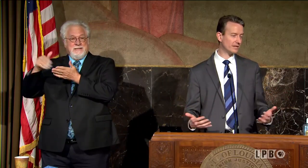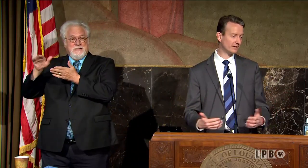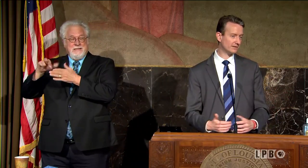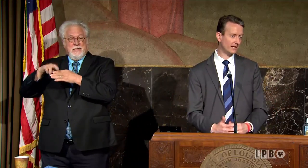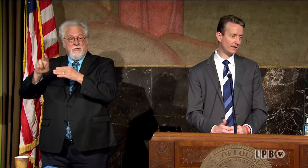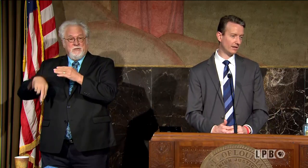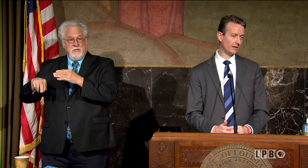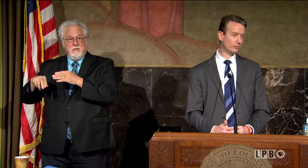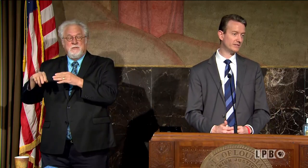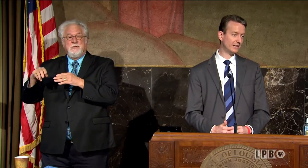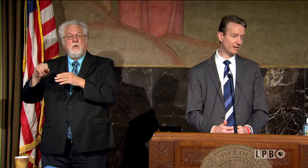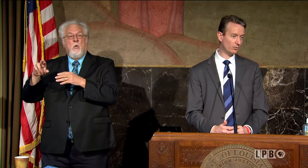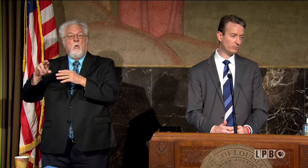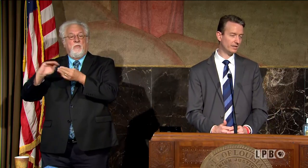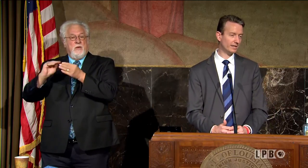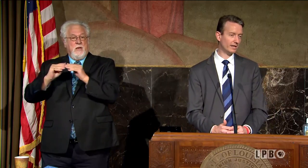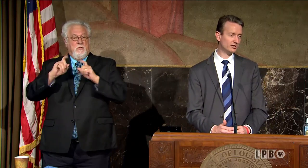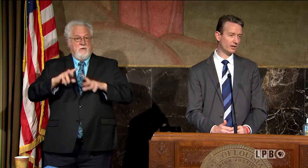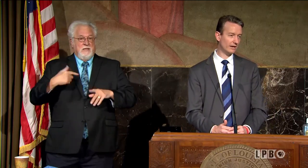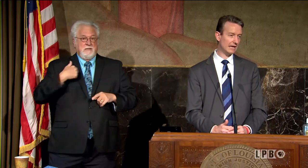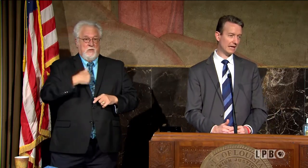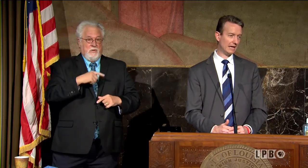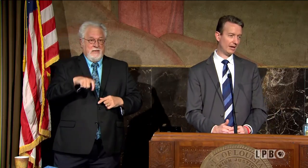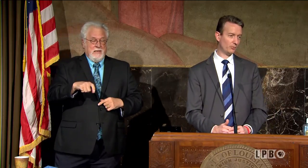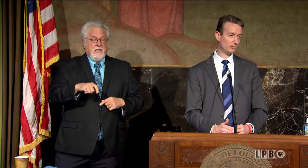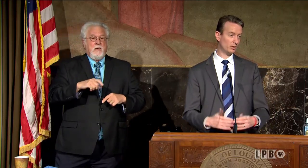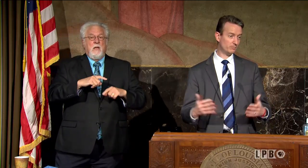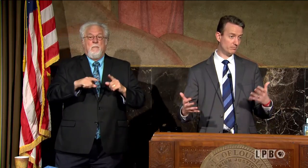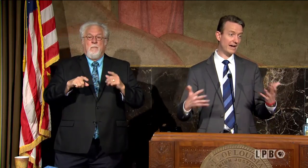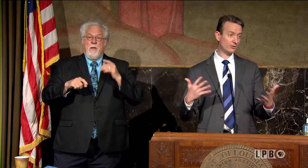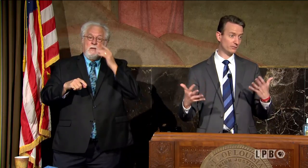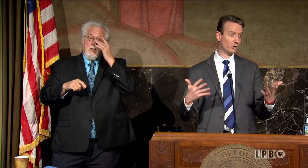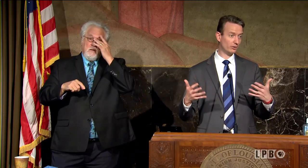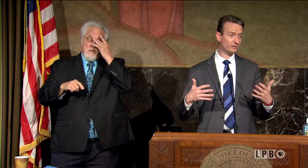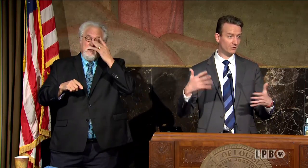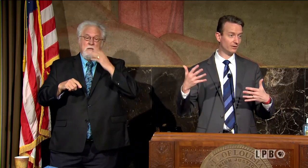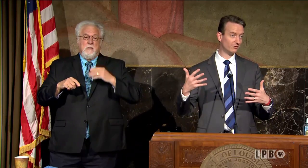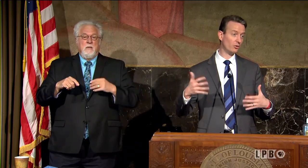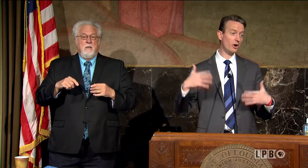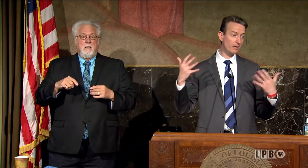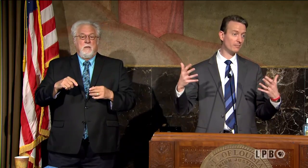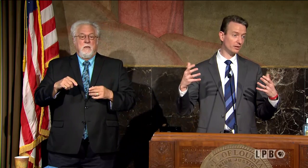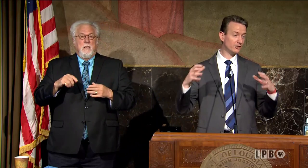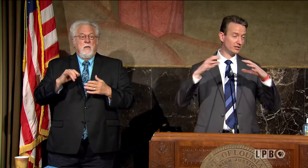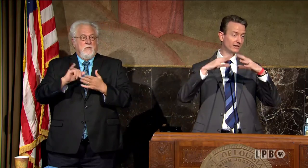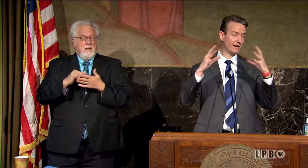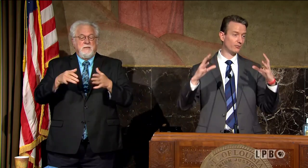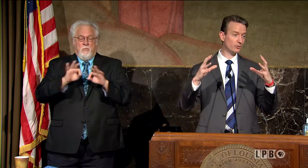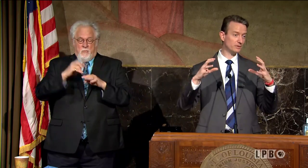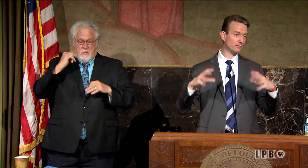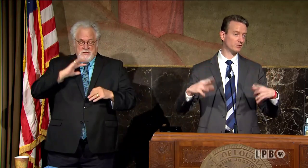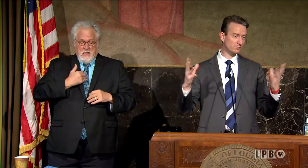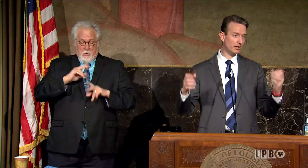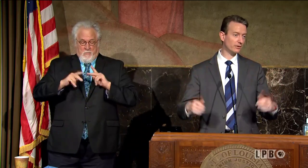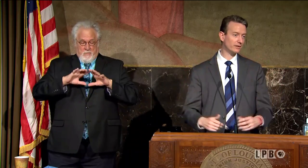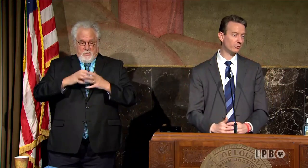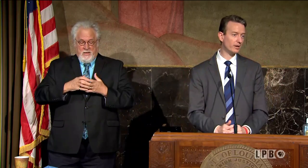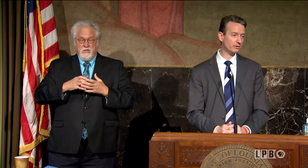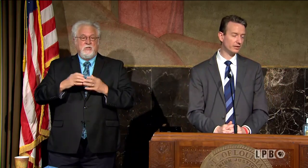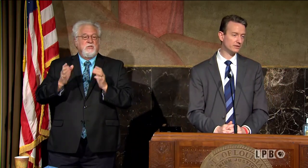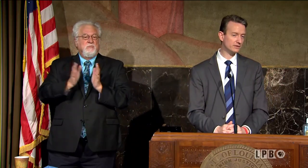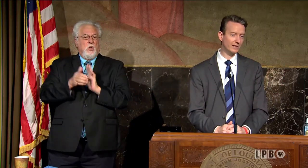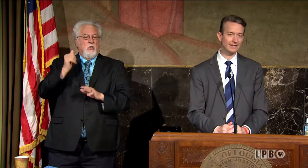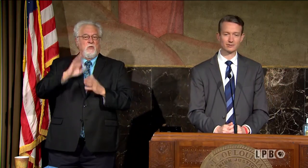the number of tests that Louisiana would be engaged on would matter as well, given our population in that group is much smaller than the